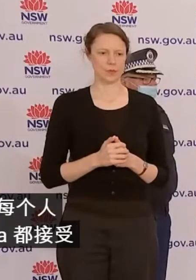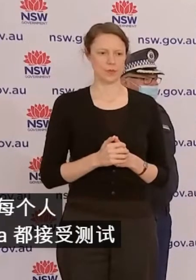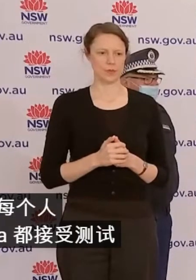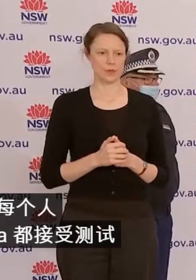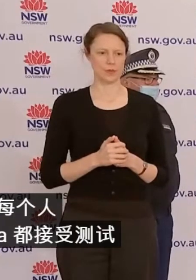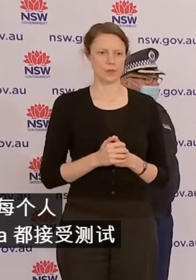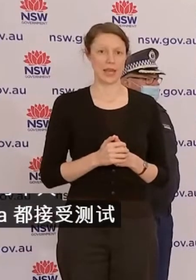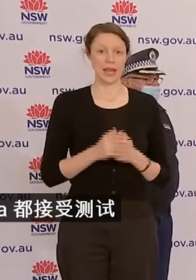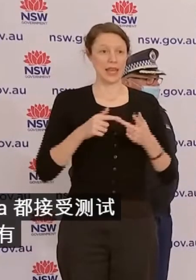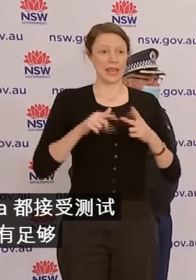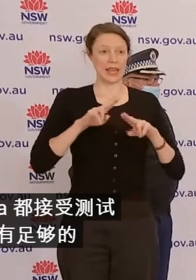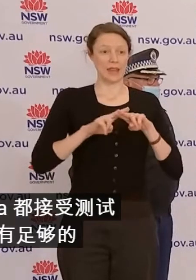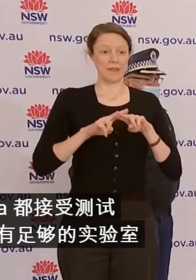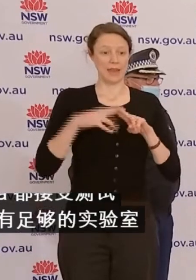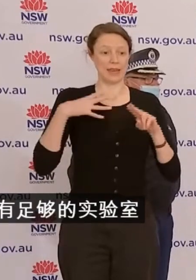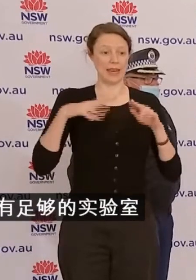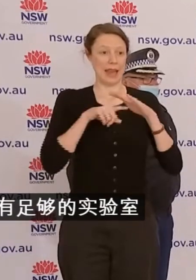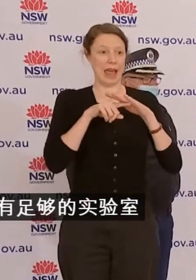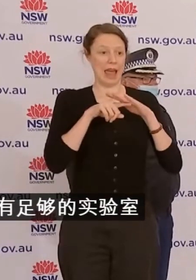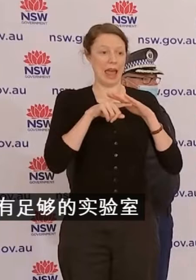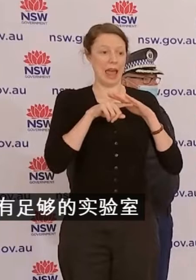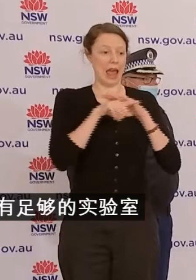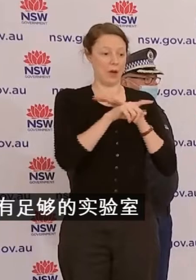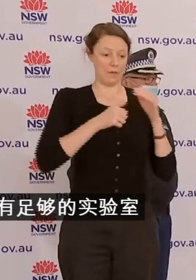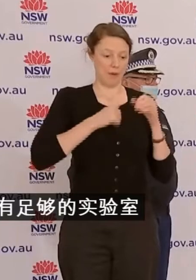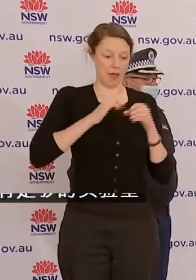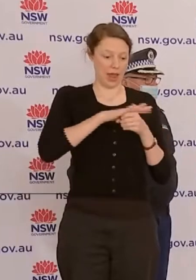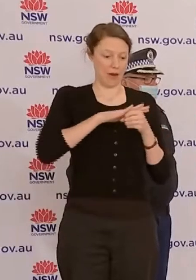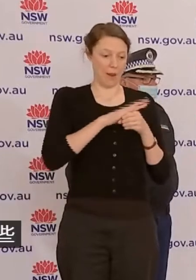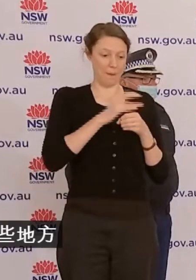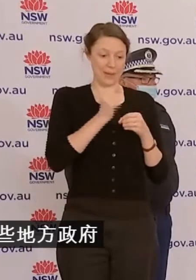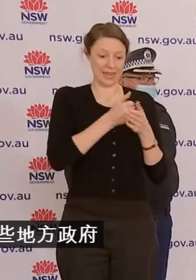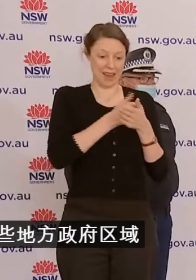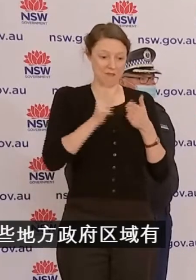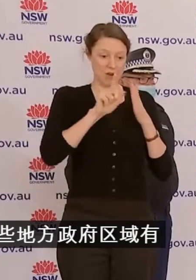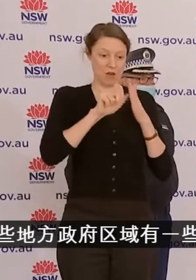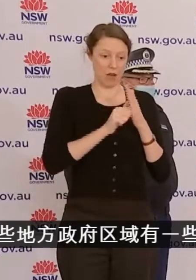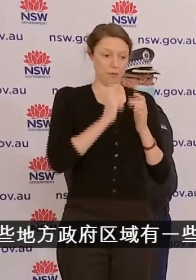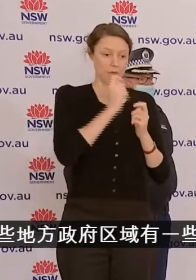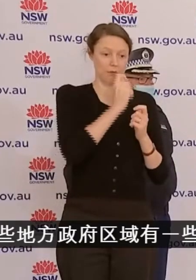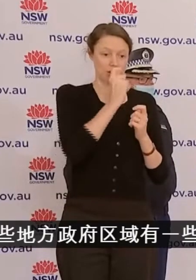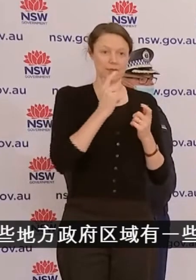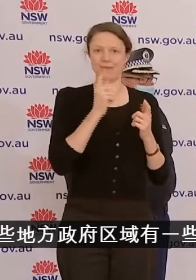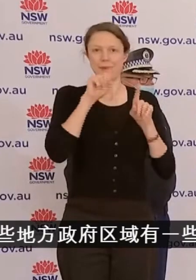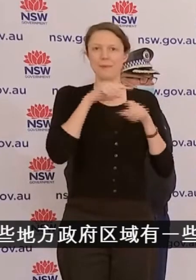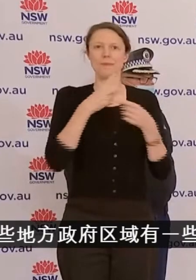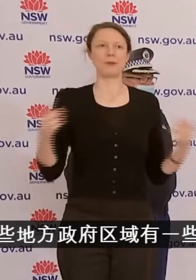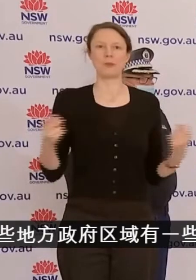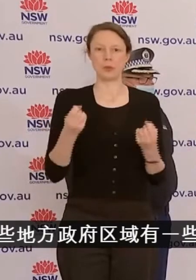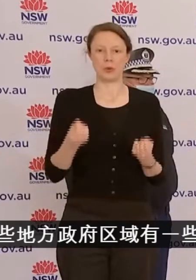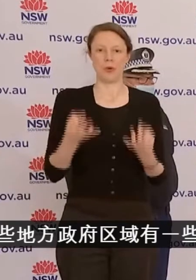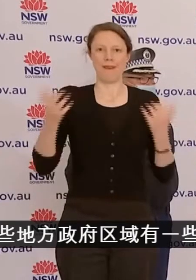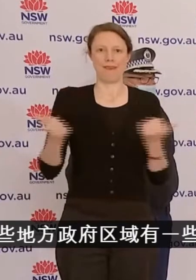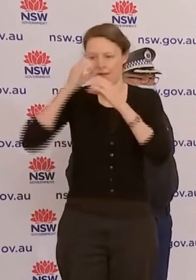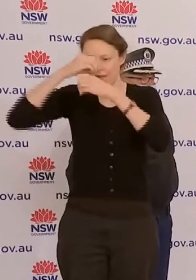LGA, get tested because we don't have enough lab capacity. So there are some elements of the response by identifying these local government areas of